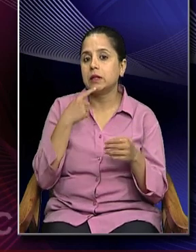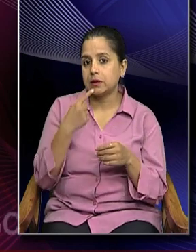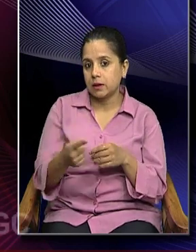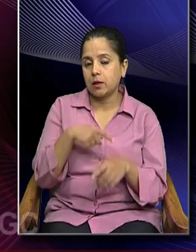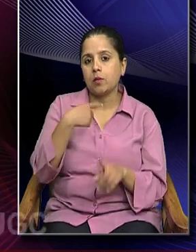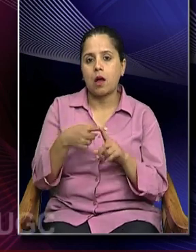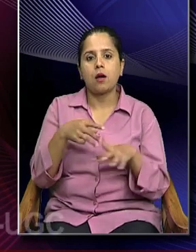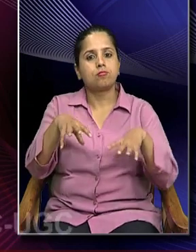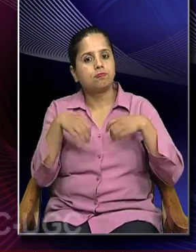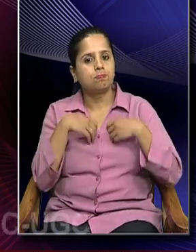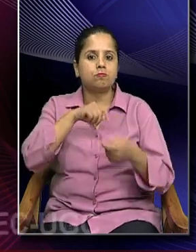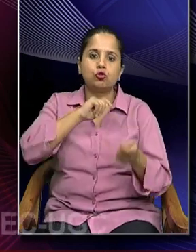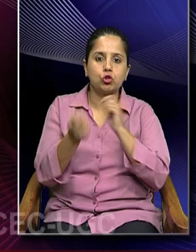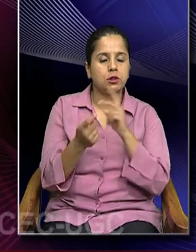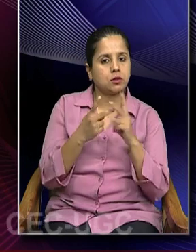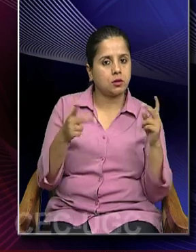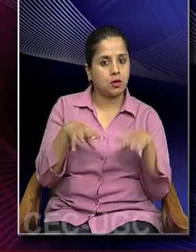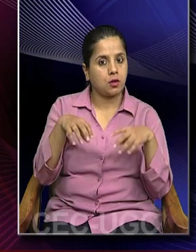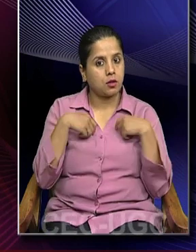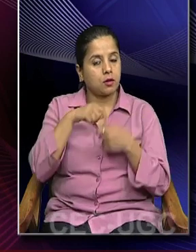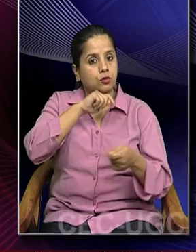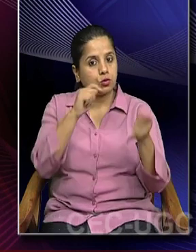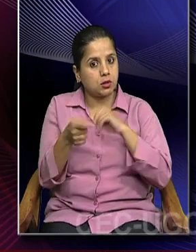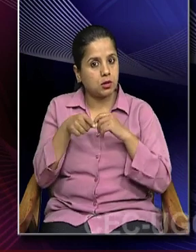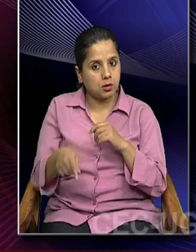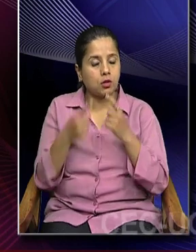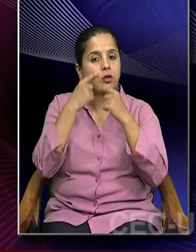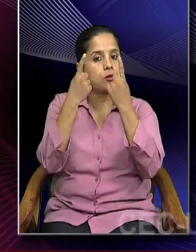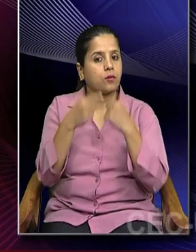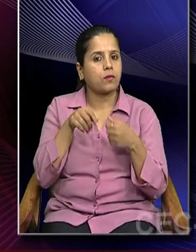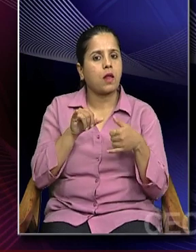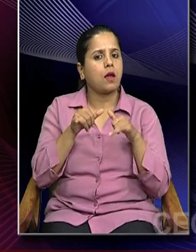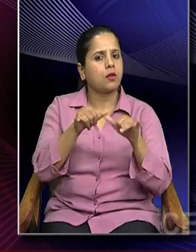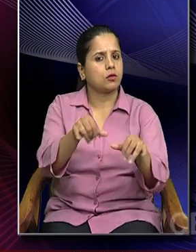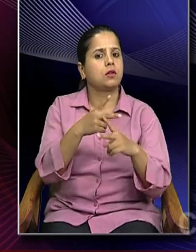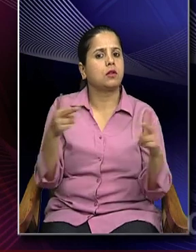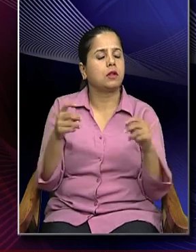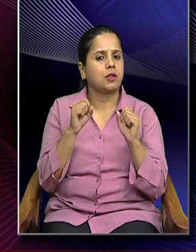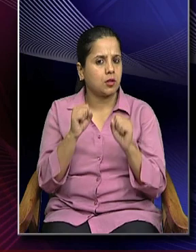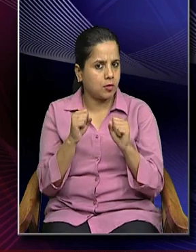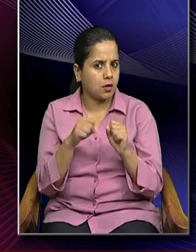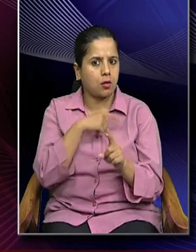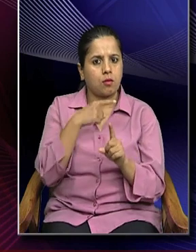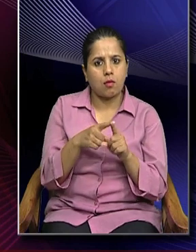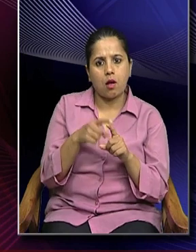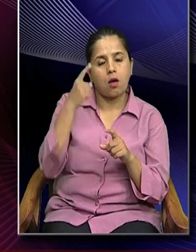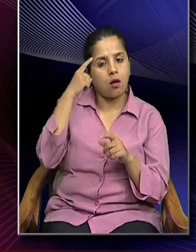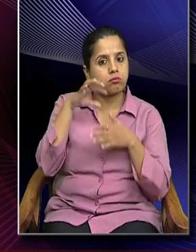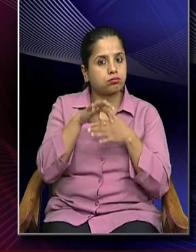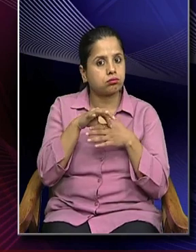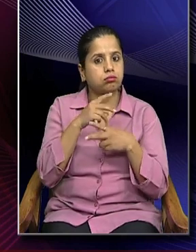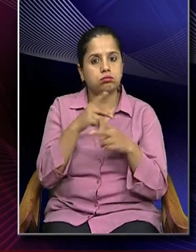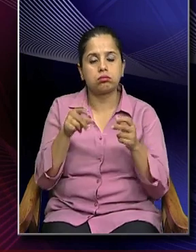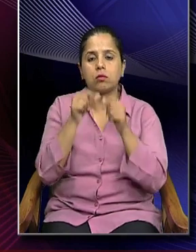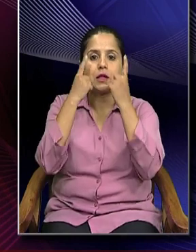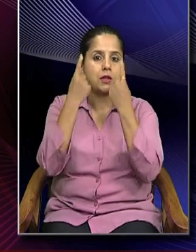and adaptability. Adaptive assessments, it adjusts the difficulty and the content of the